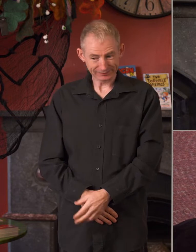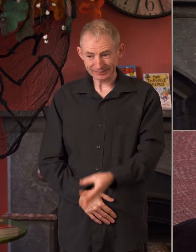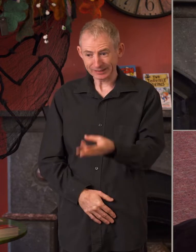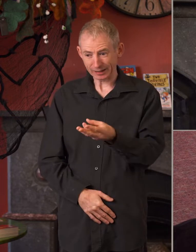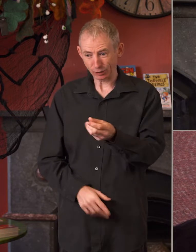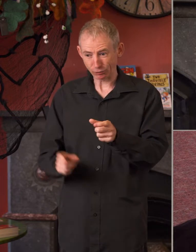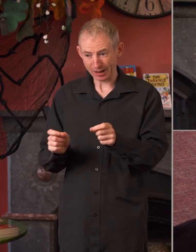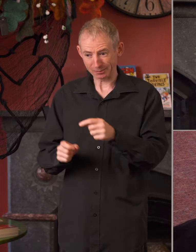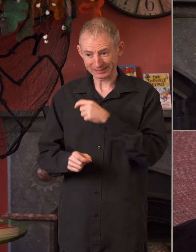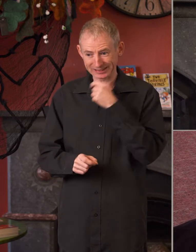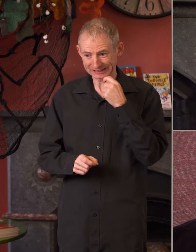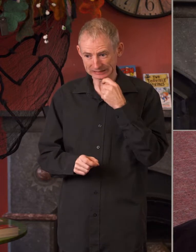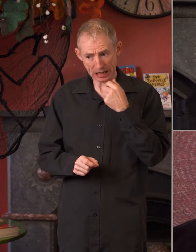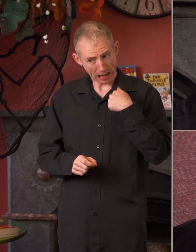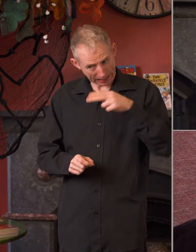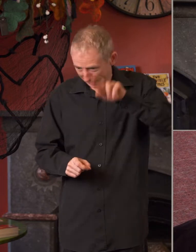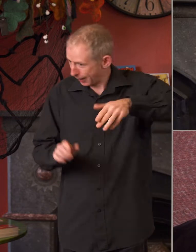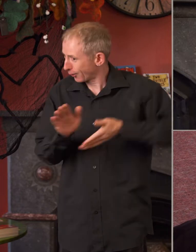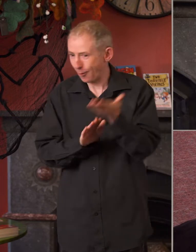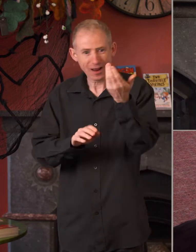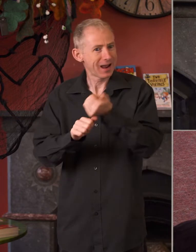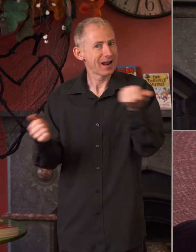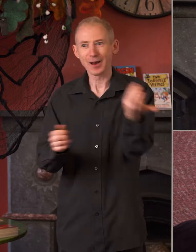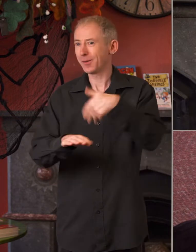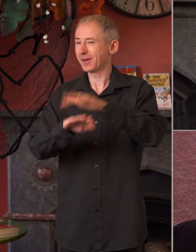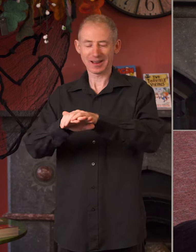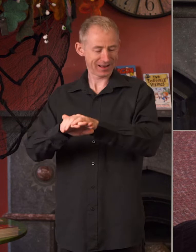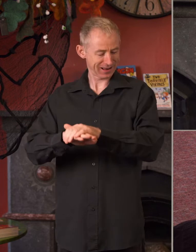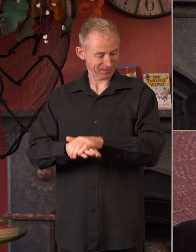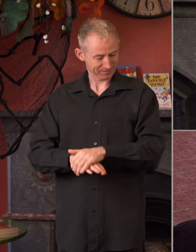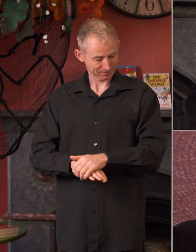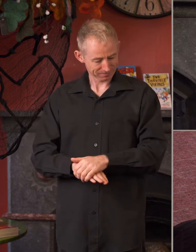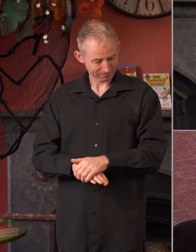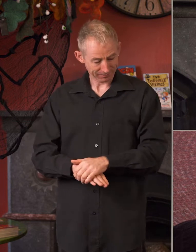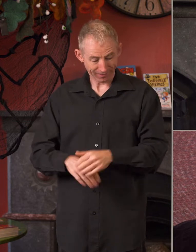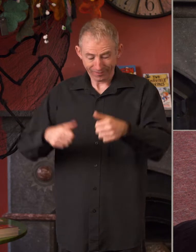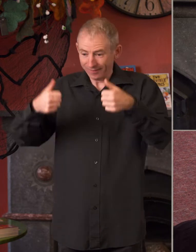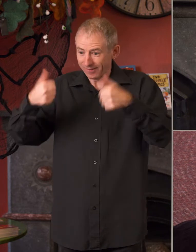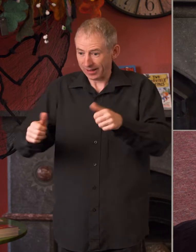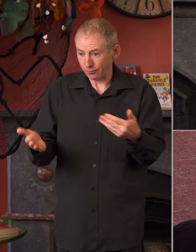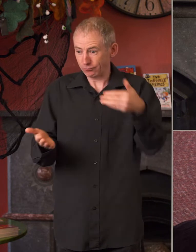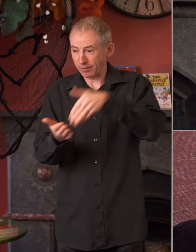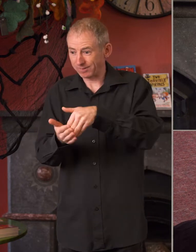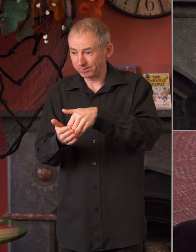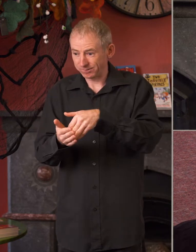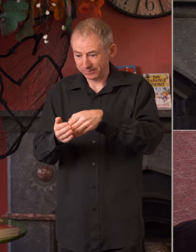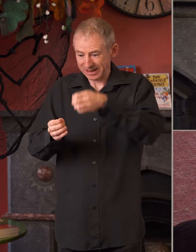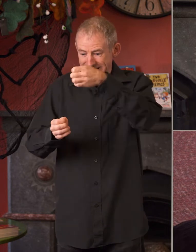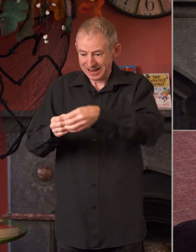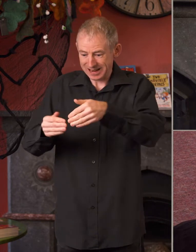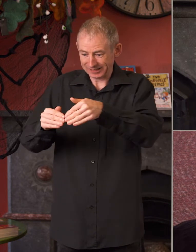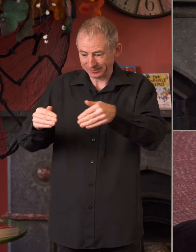I can go anywhere, says Little Crab. Finally, they get to the very